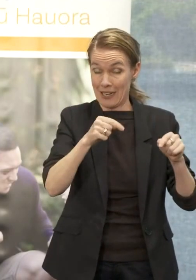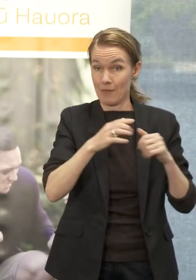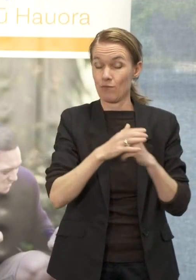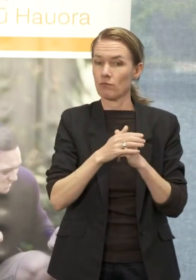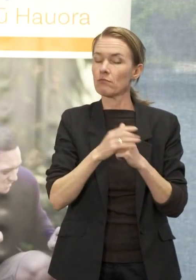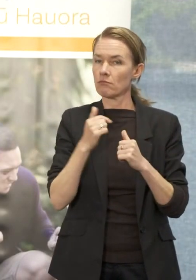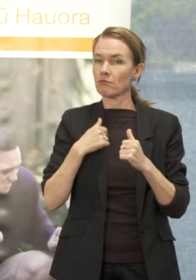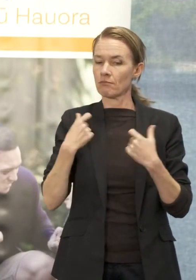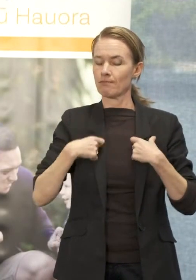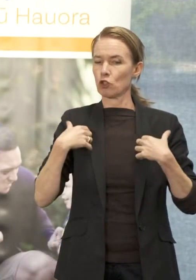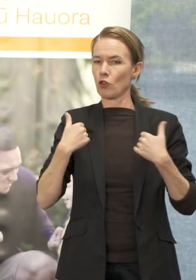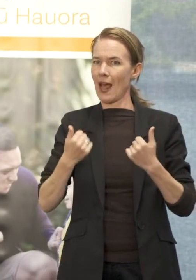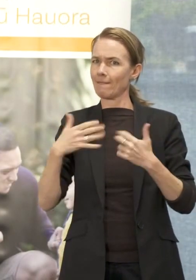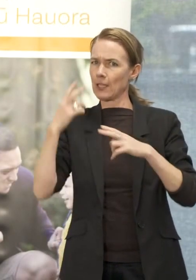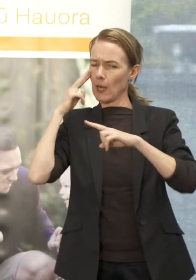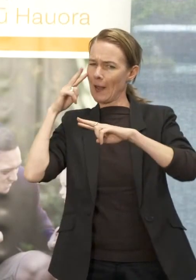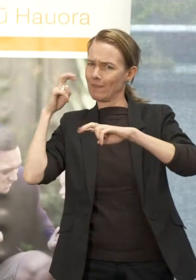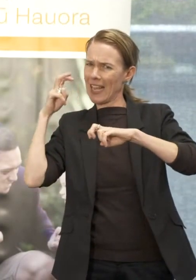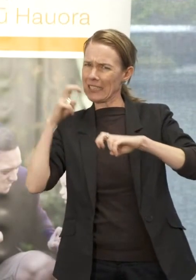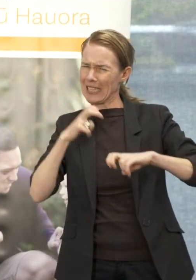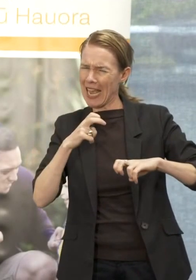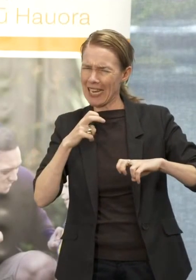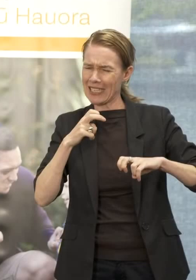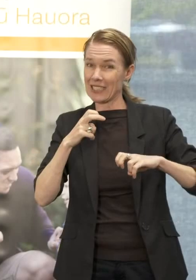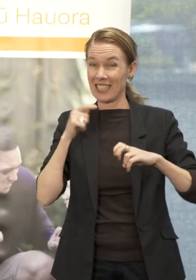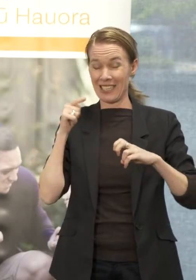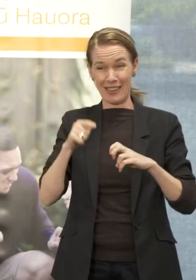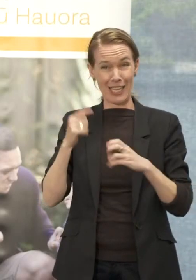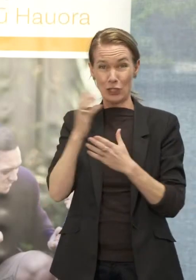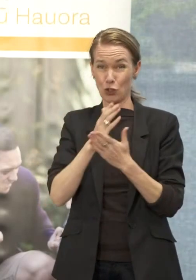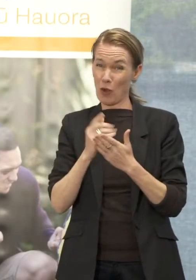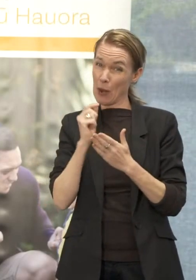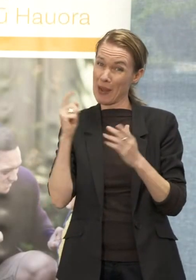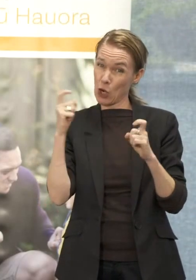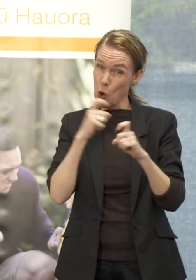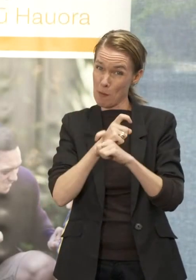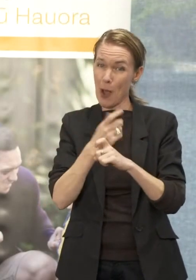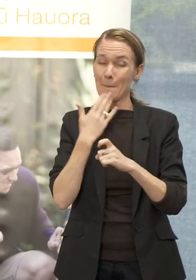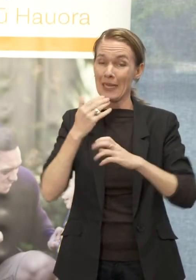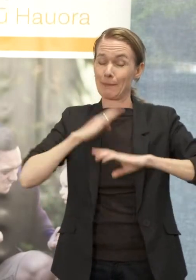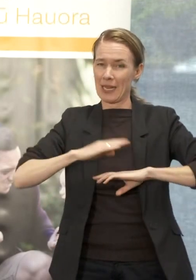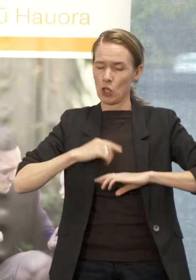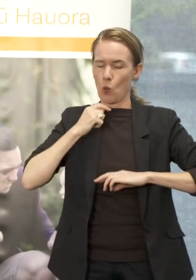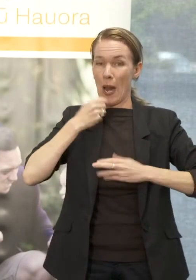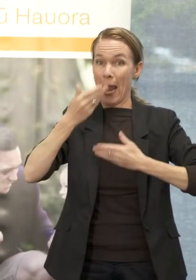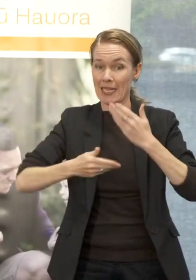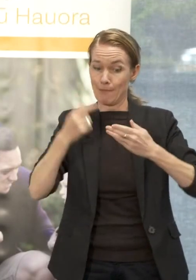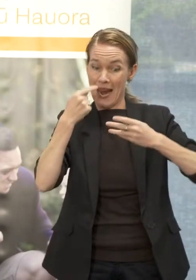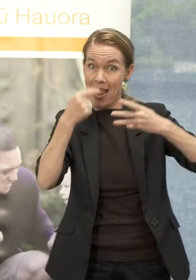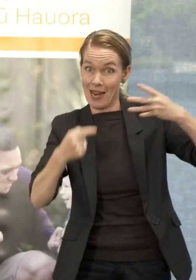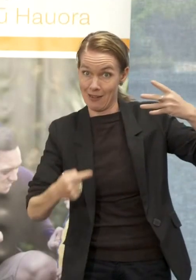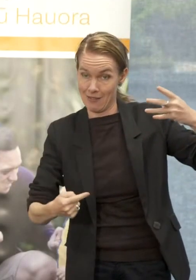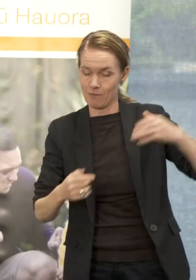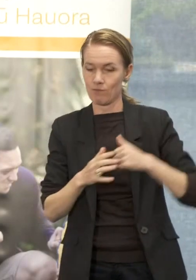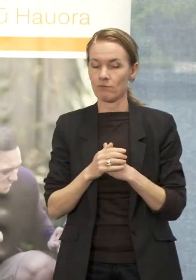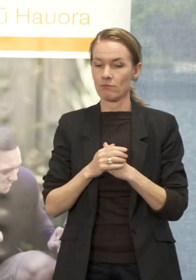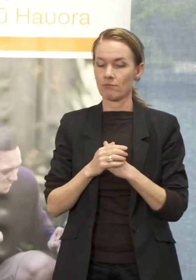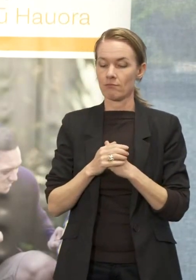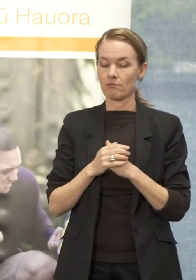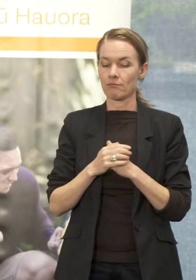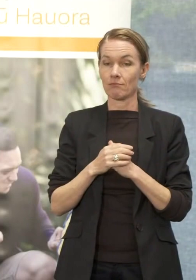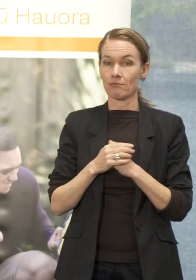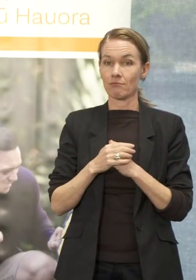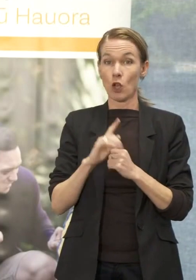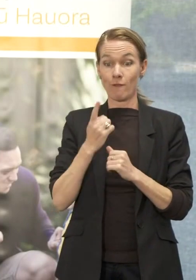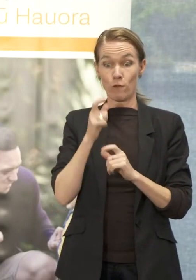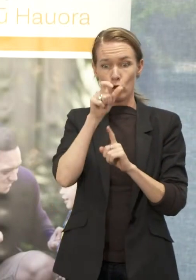This is a complicated story, so bear with me as I go through the details. The first case reported was on